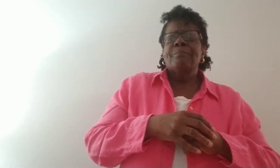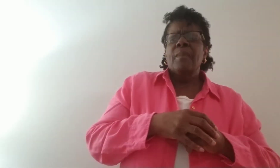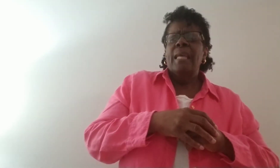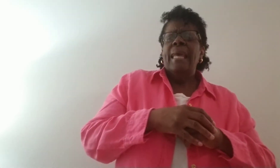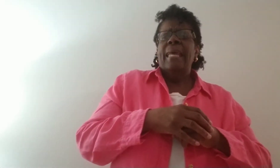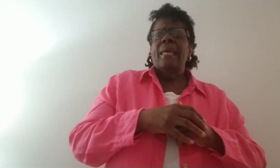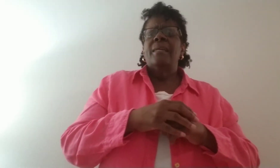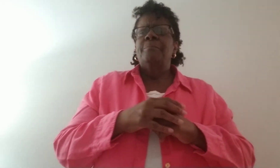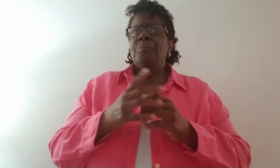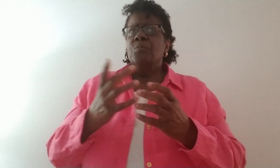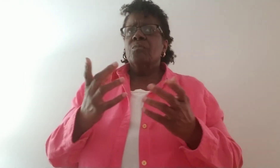And